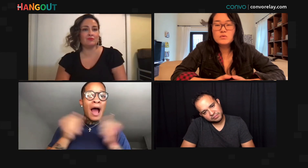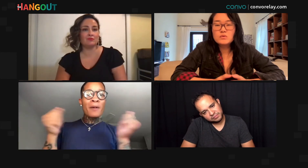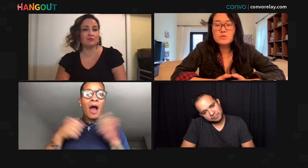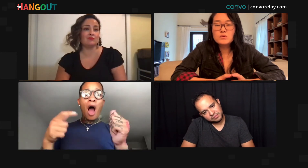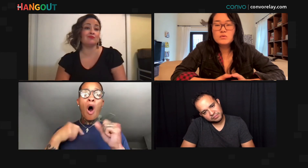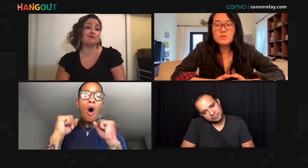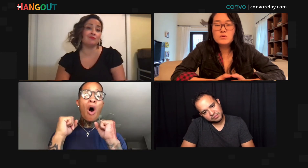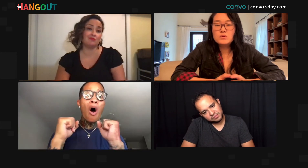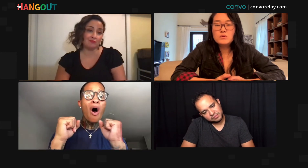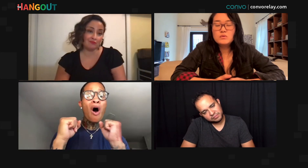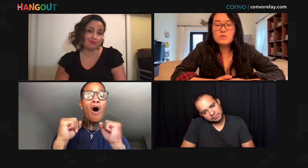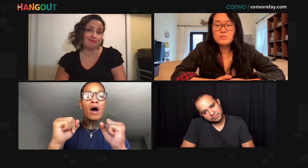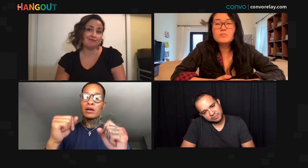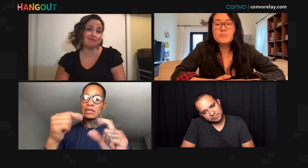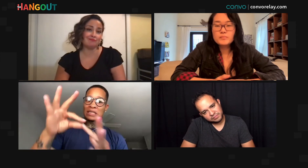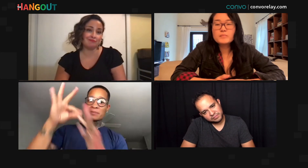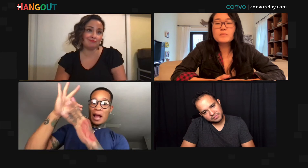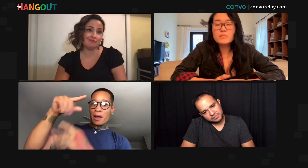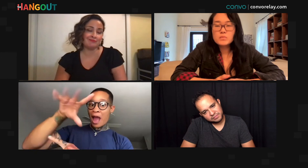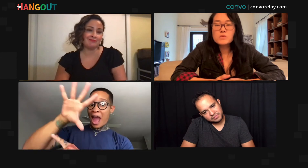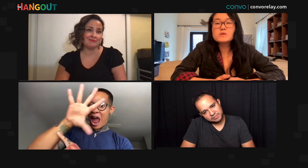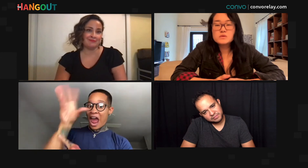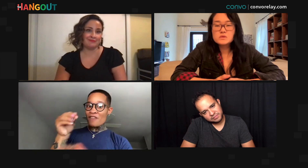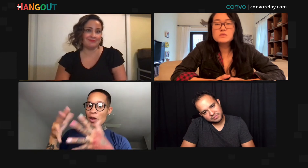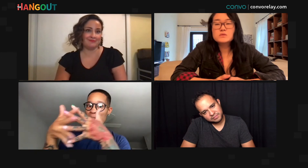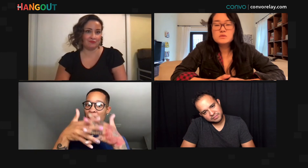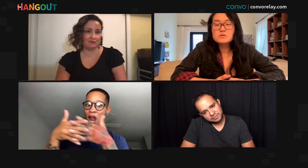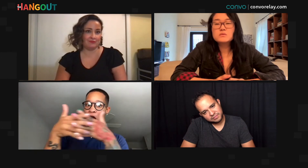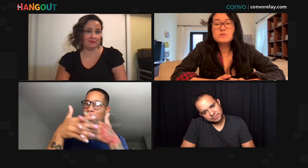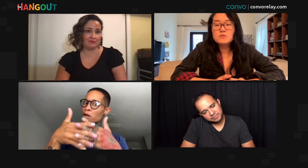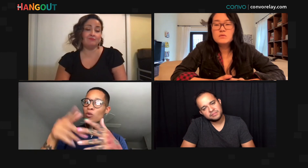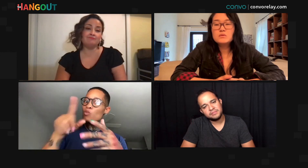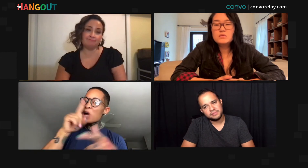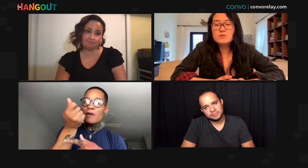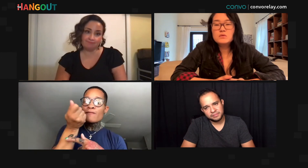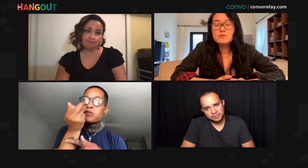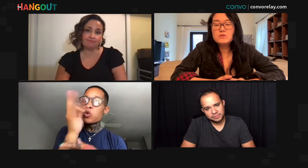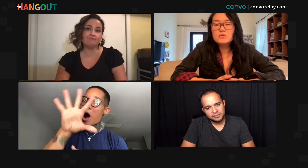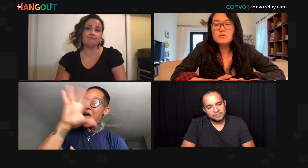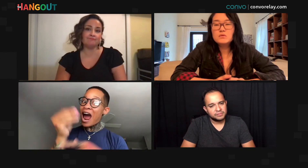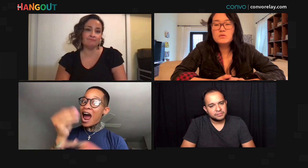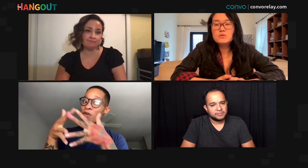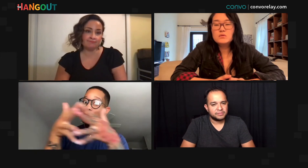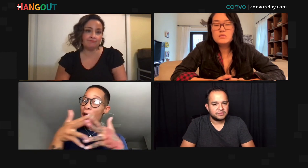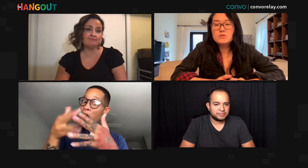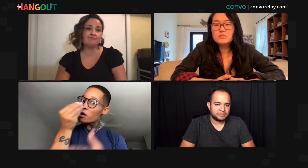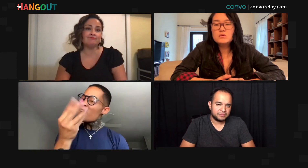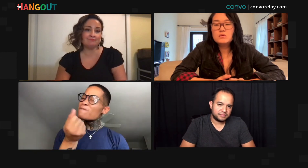I started looking up to celebrities who came out. I think especially African American celebrities, because there